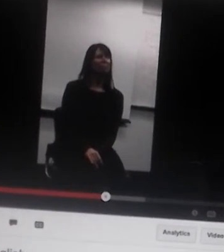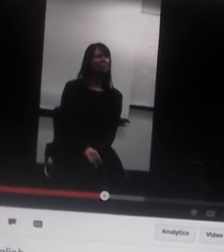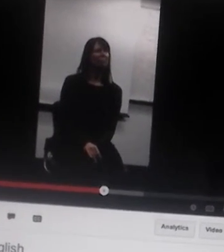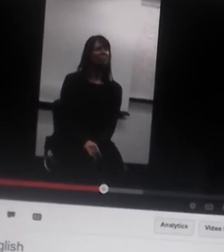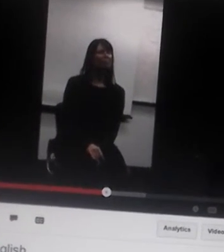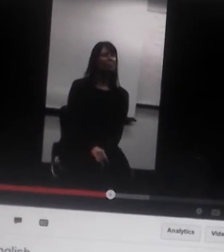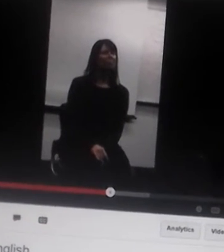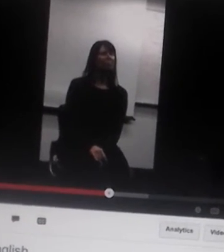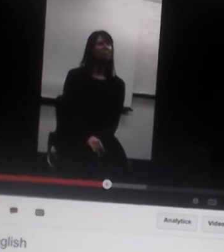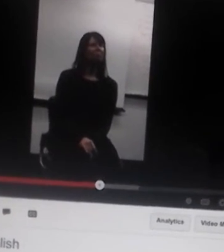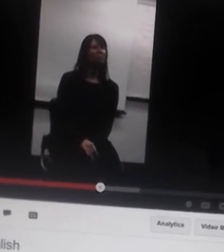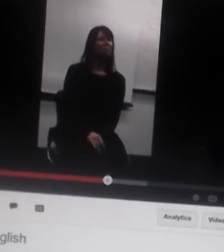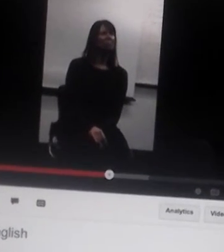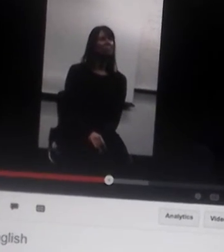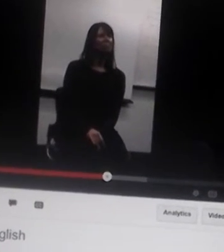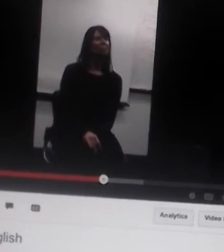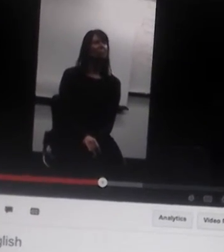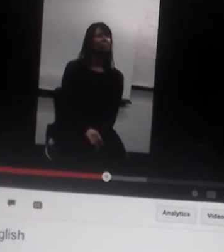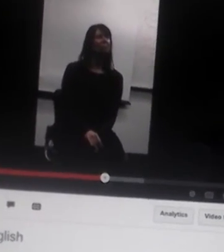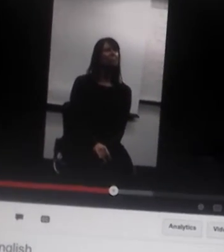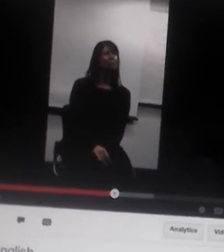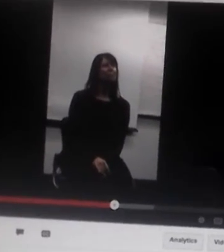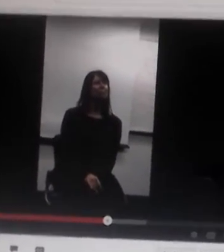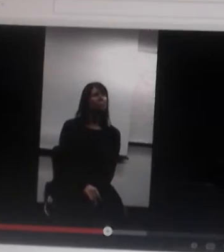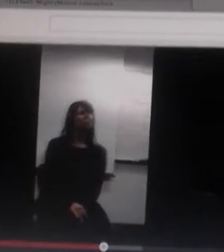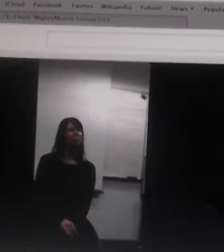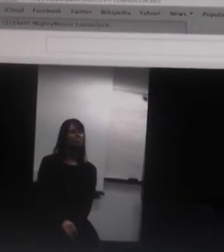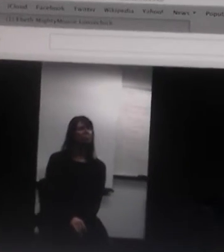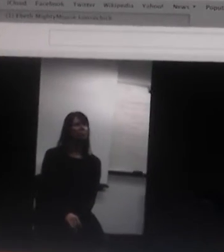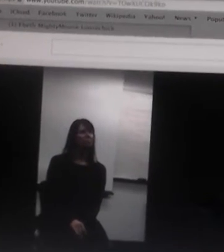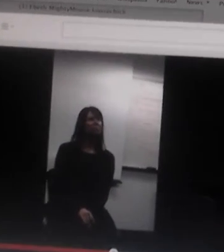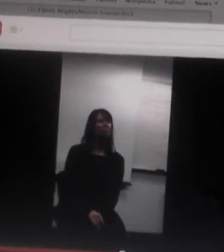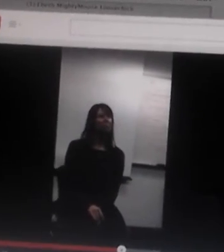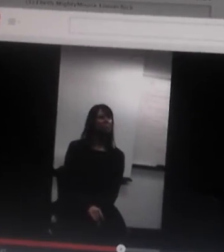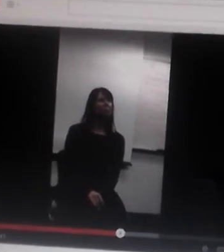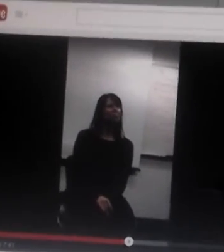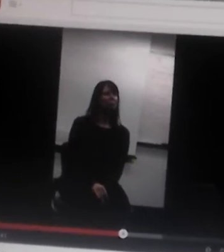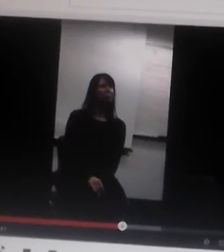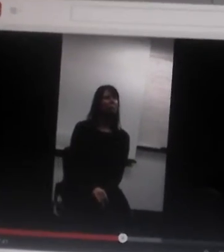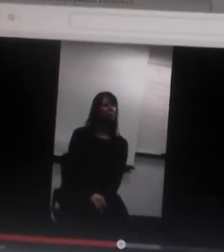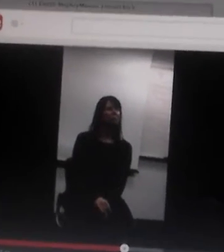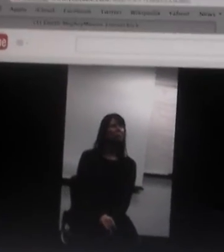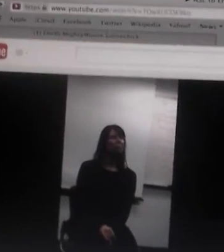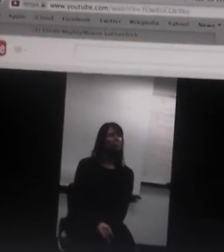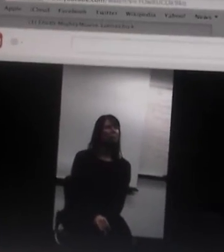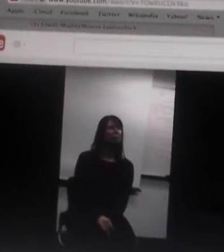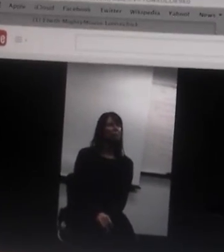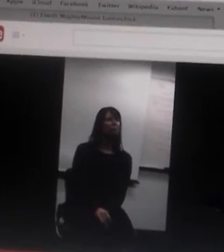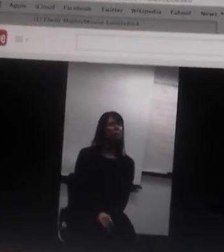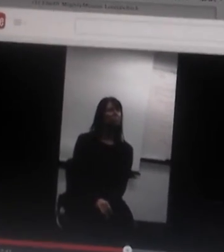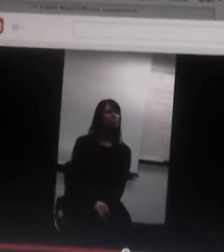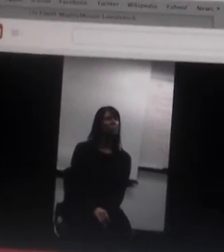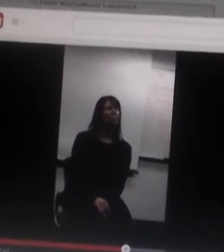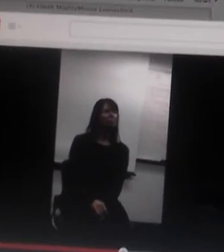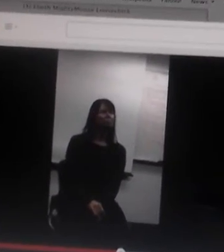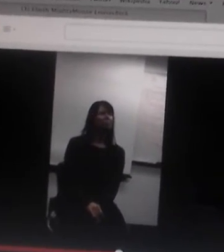about 7, 8 years old. I was mainstream by myself. There were no other deaf